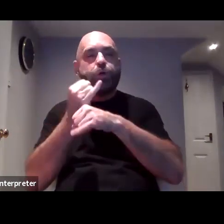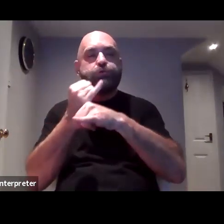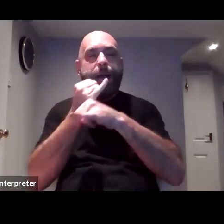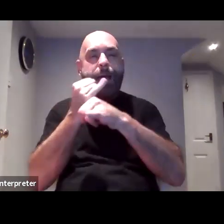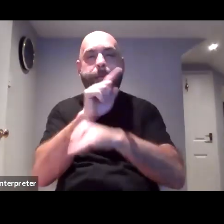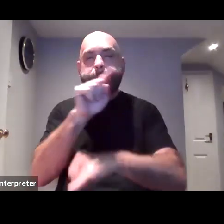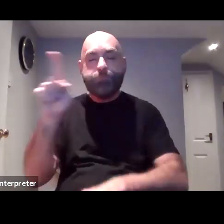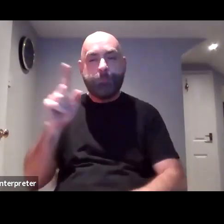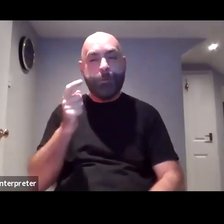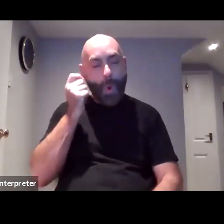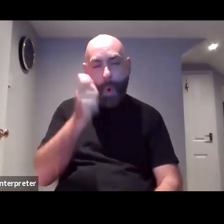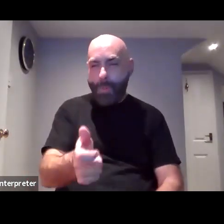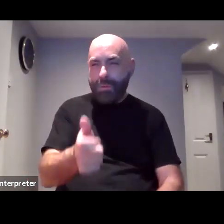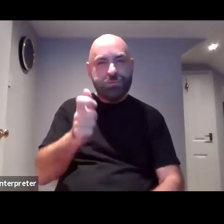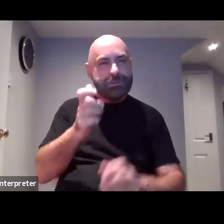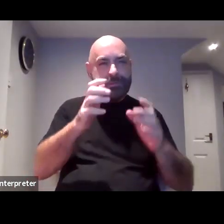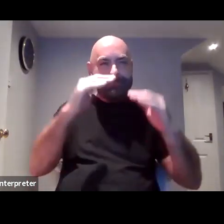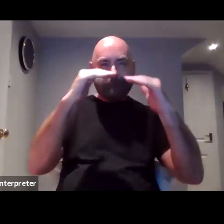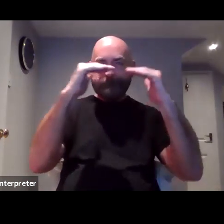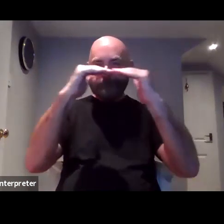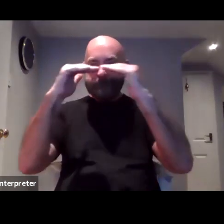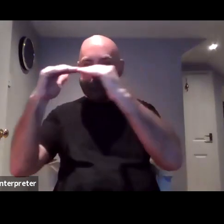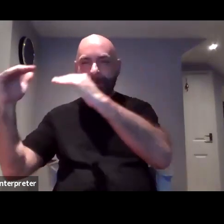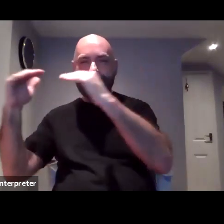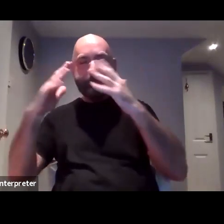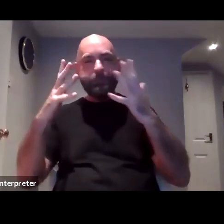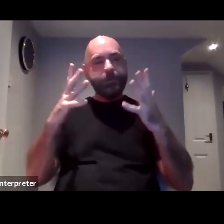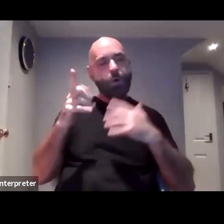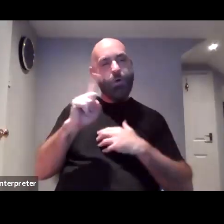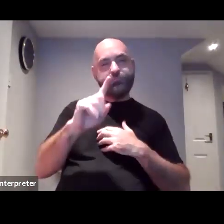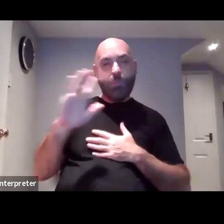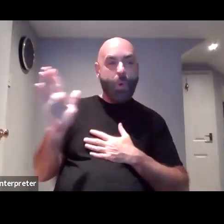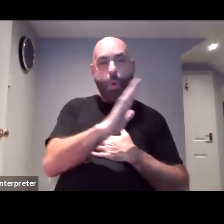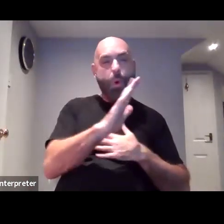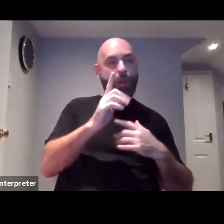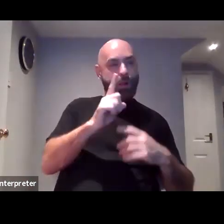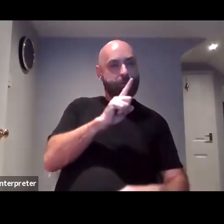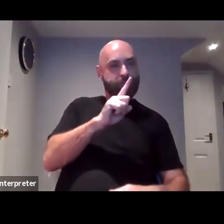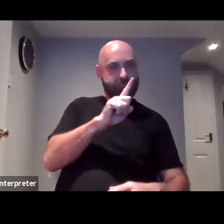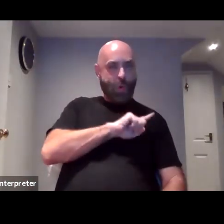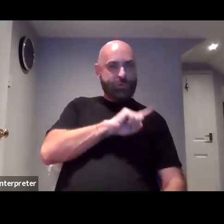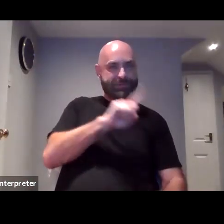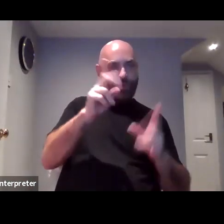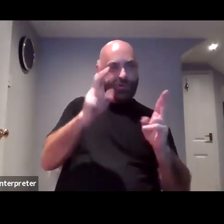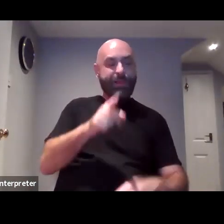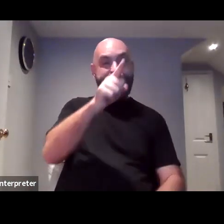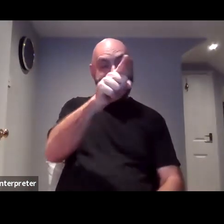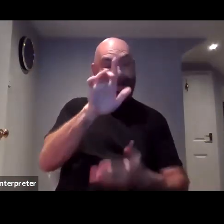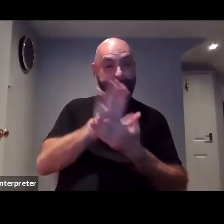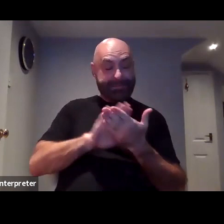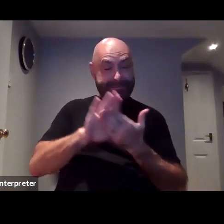an almost identical gradient to the gradient from all causes. And that